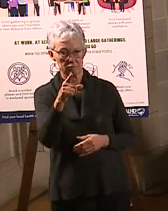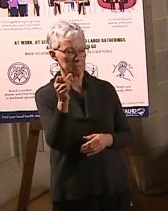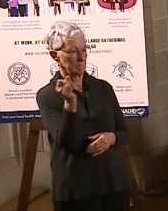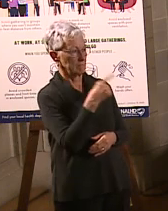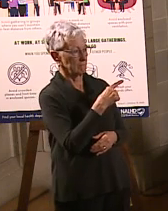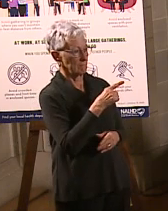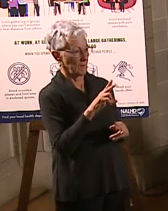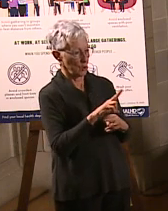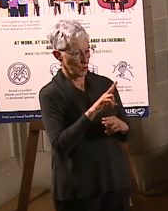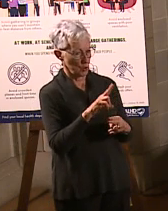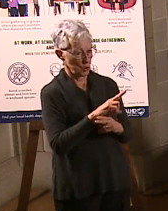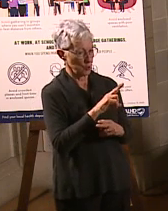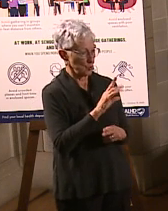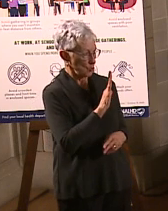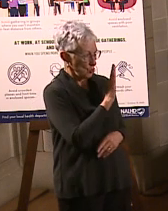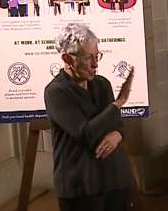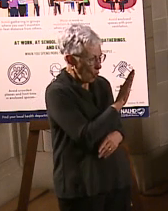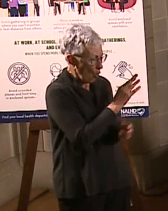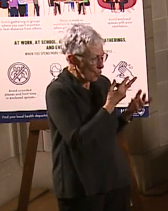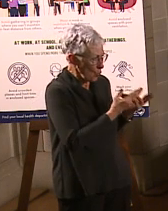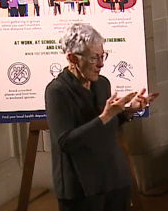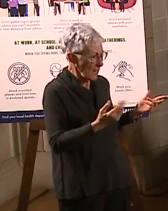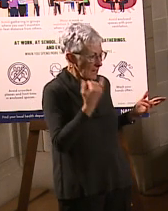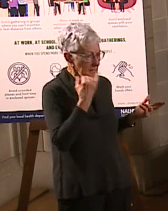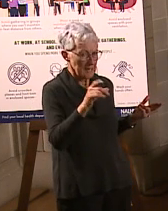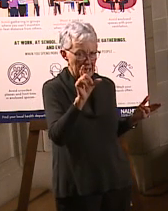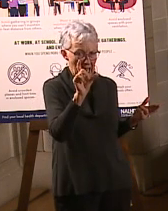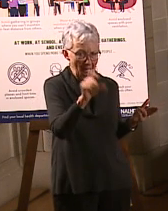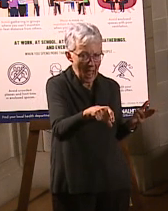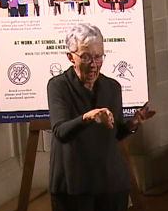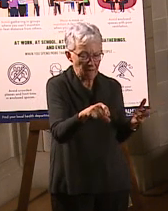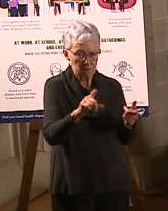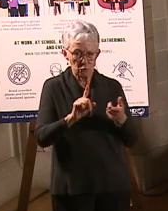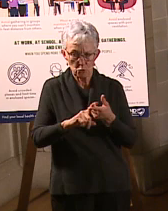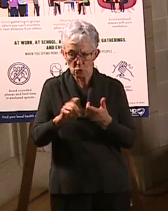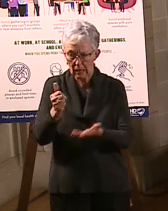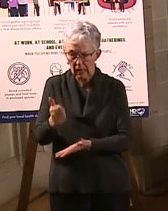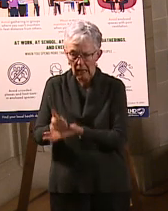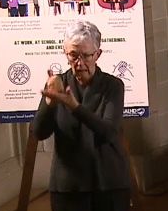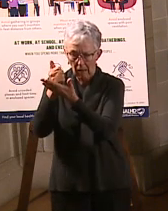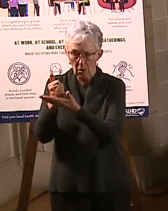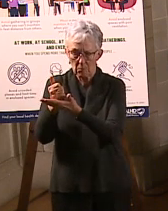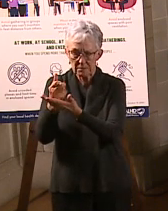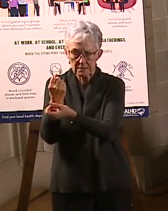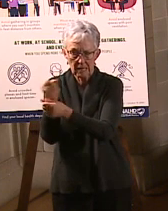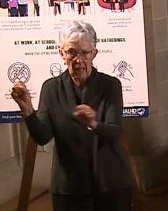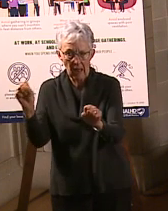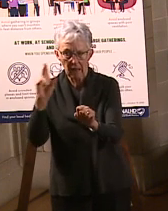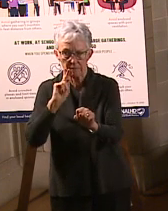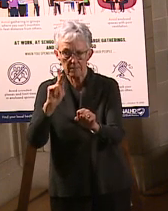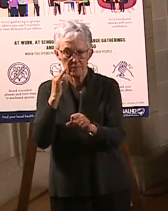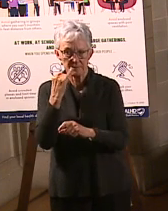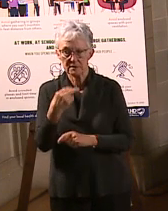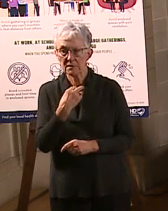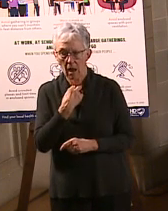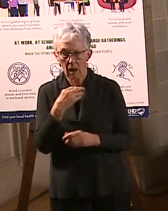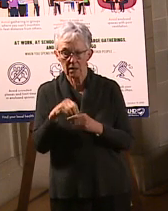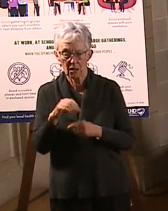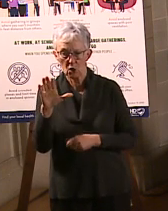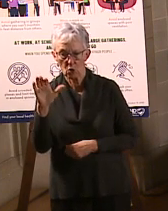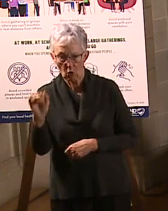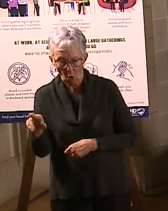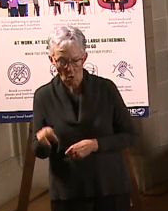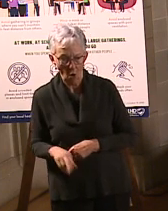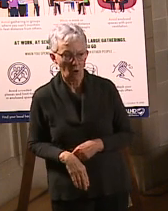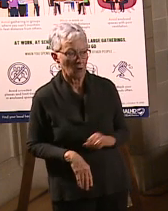you use your resources or is there a possibility you have the guard on standby to help out? So the question is, what resources will we bring to bear in the